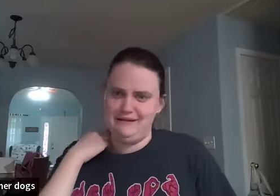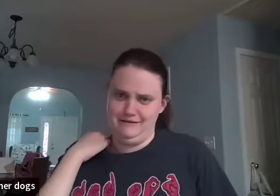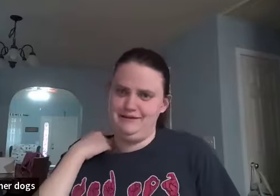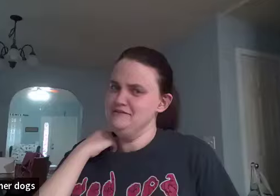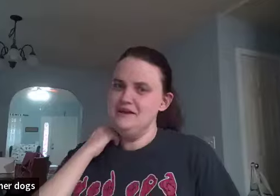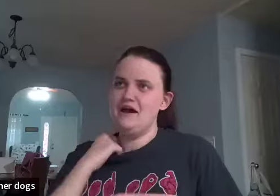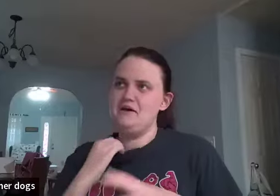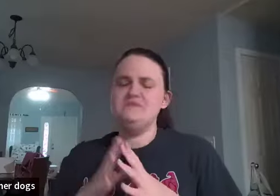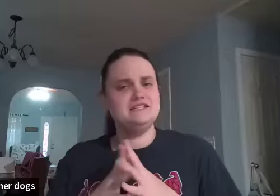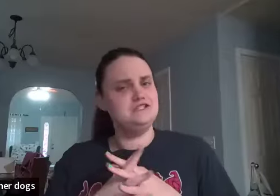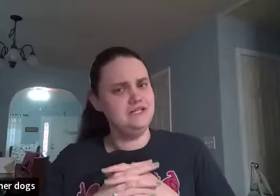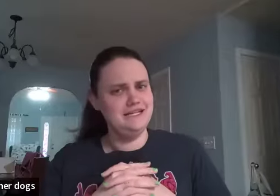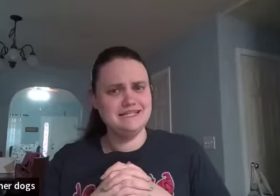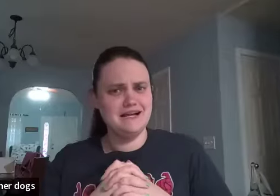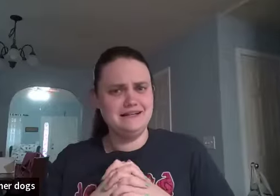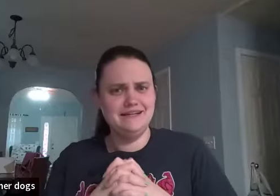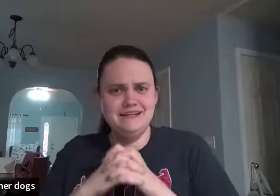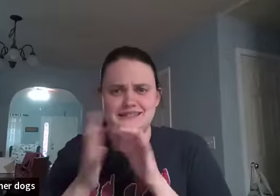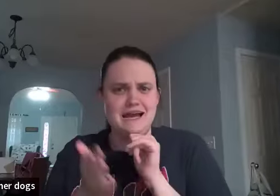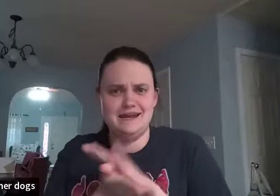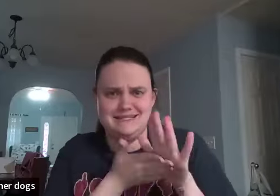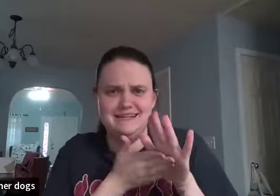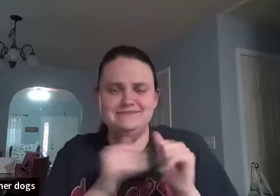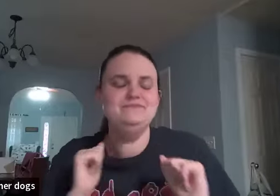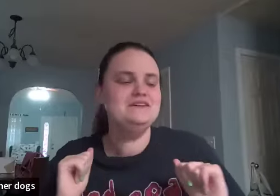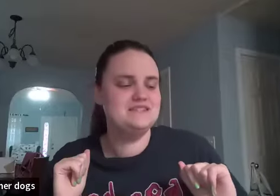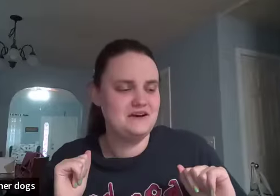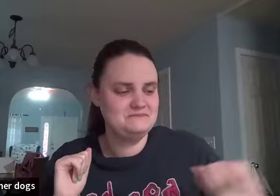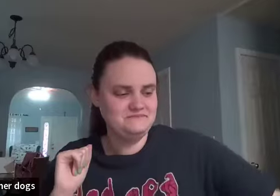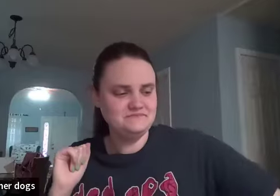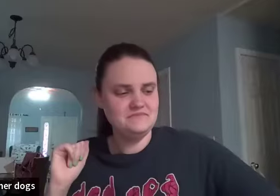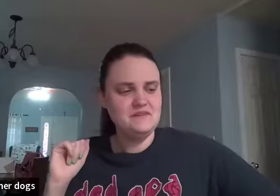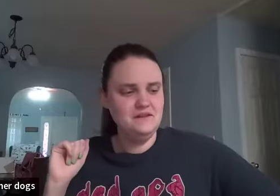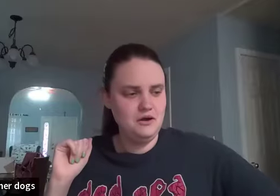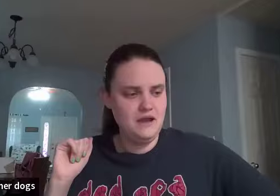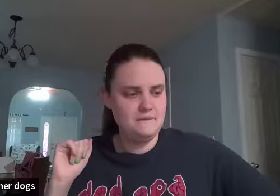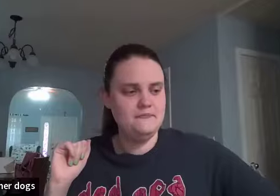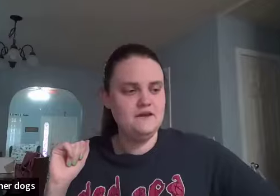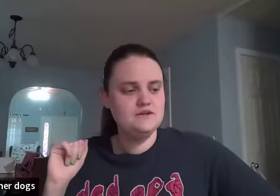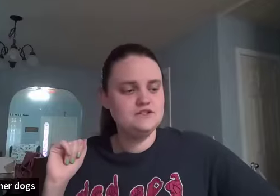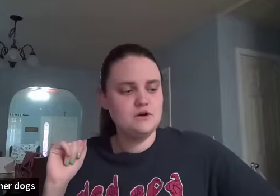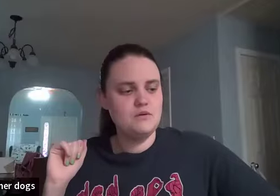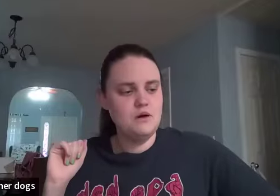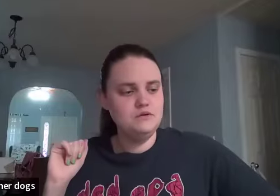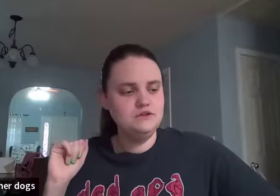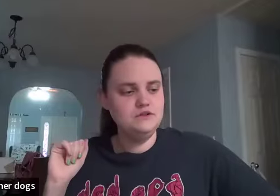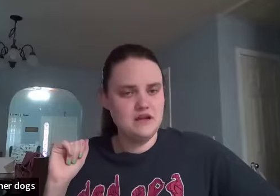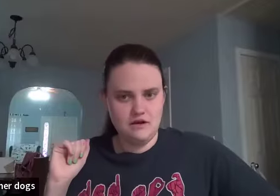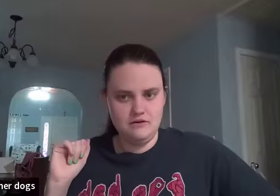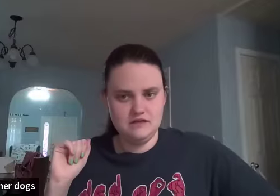like, it's dirty. It's not clean. It's not nice. So, okay. So what we'll do now